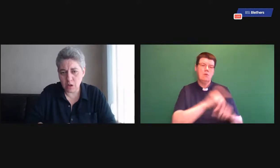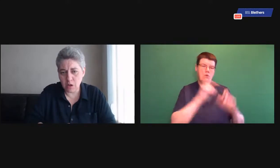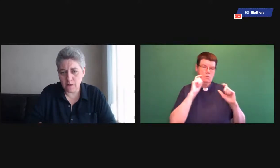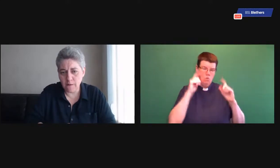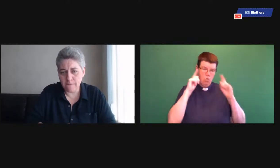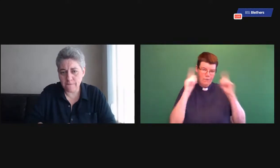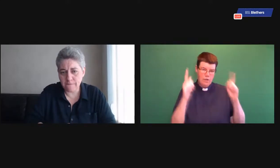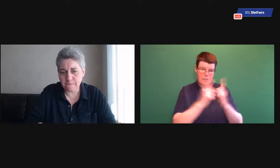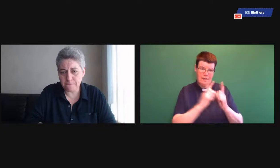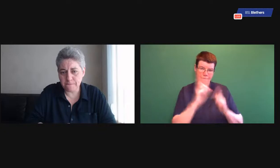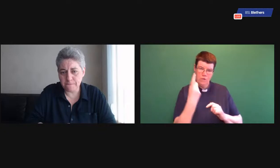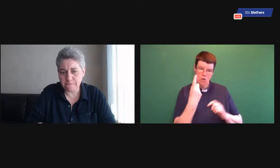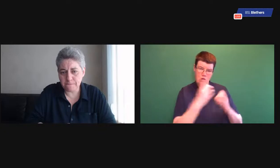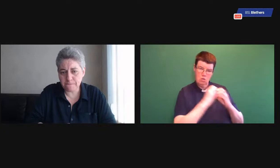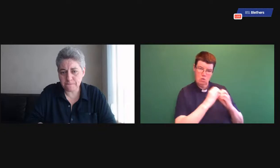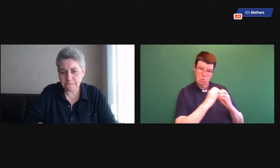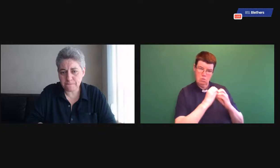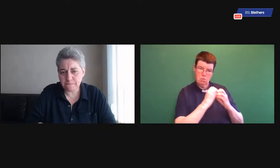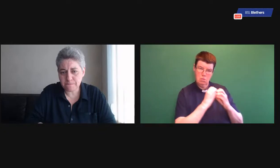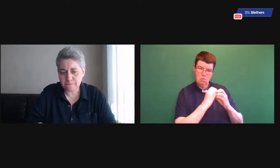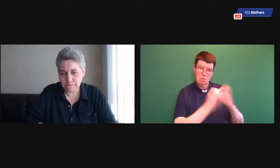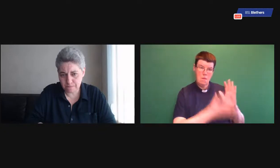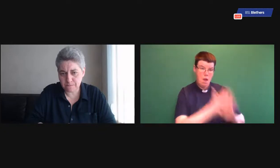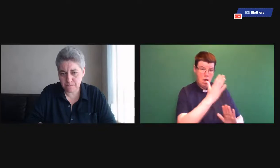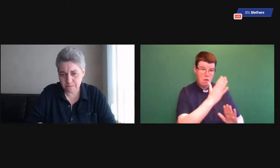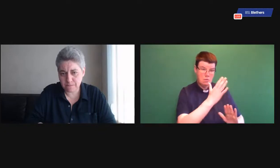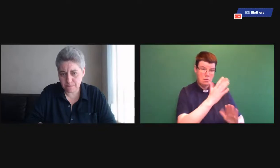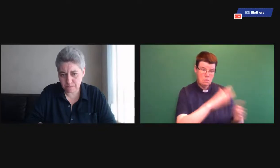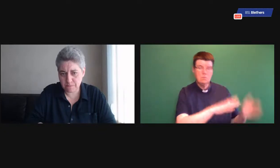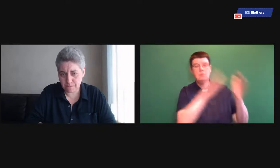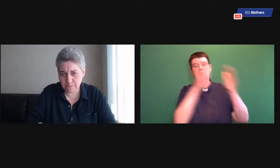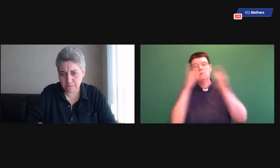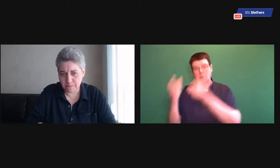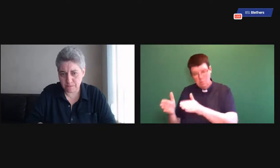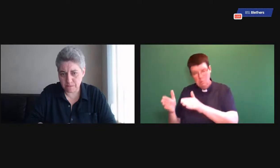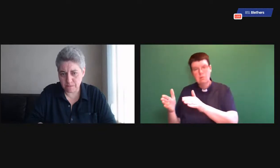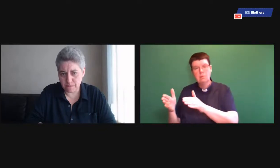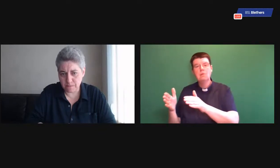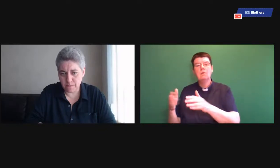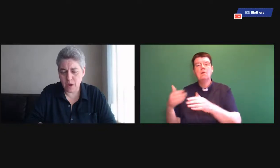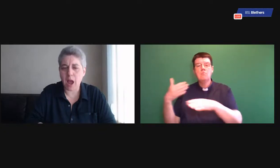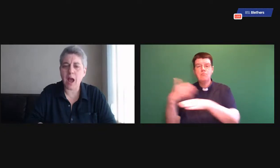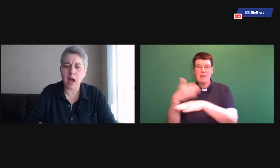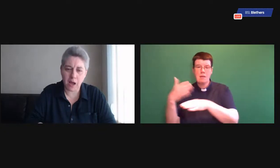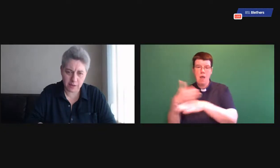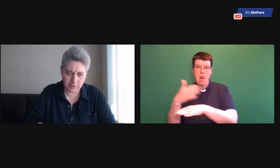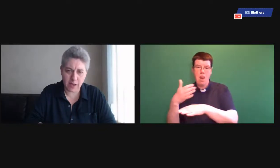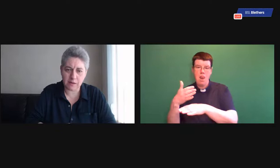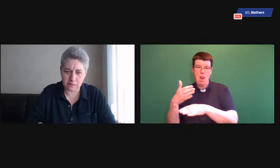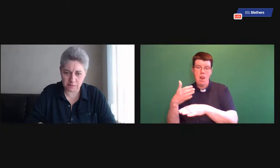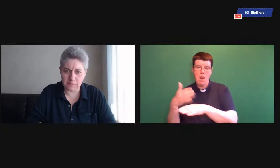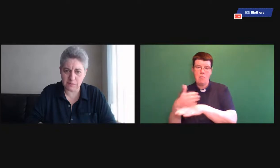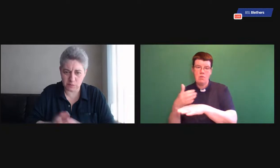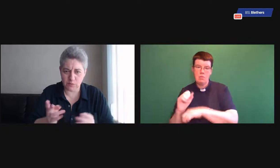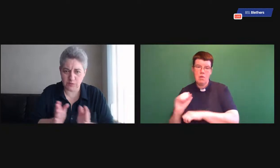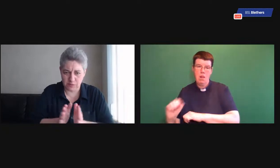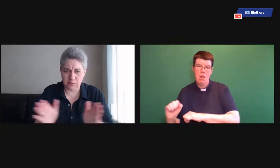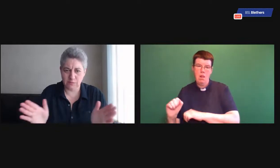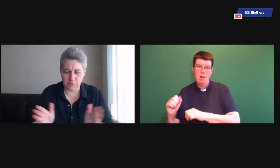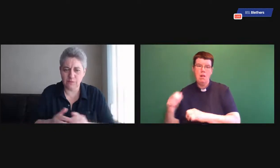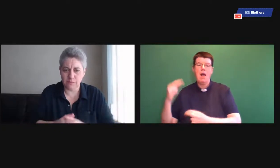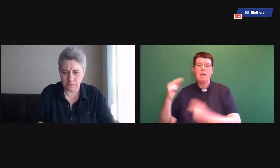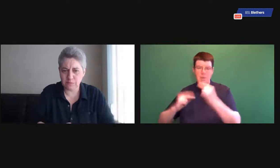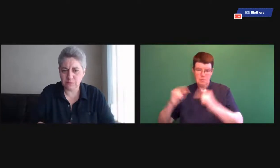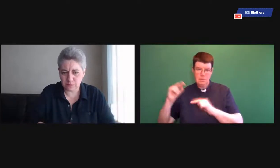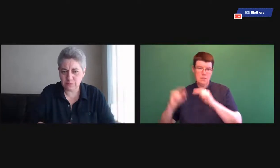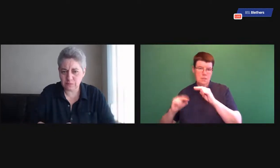at university, and then the next part is the tacit knowledge, if you like, process knowledge at